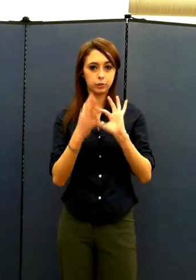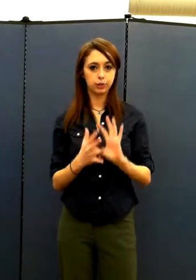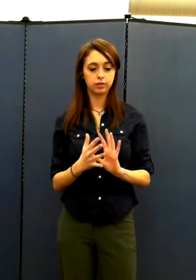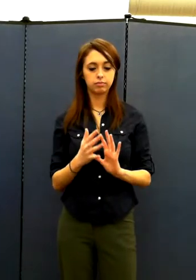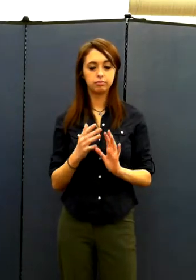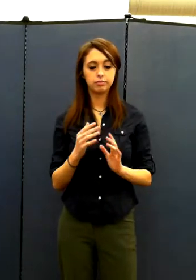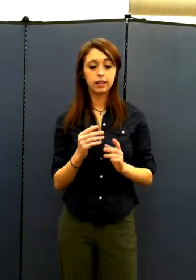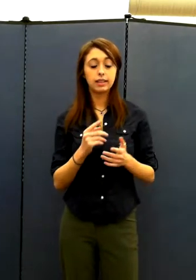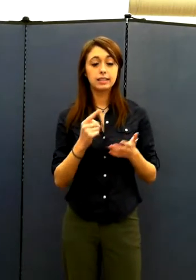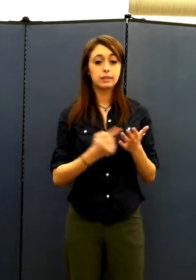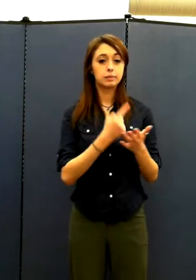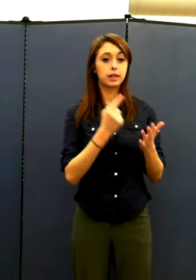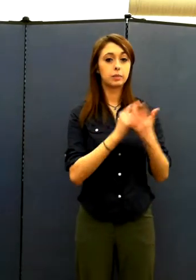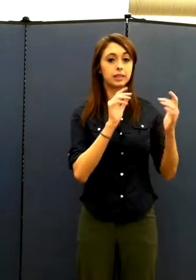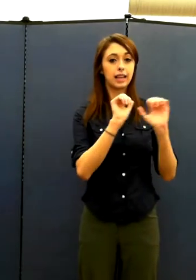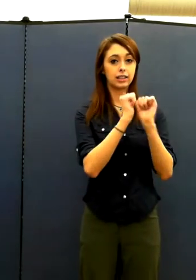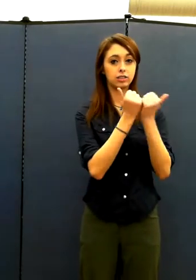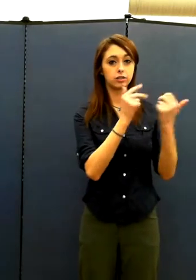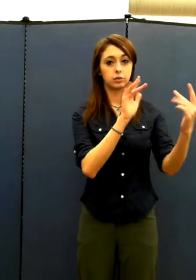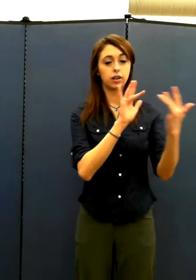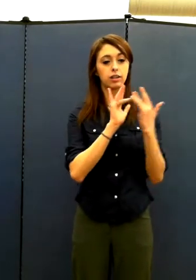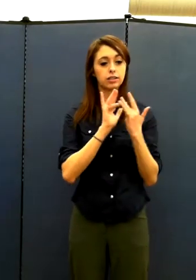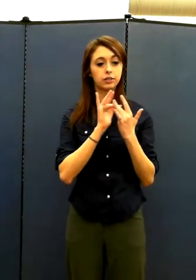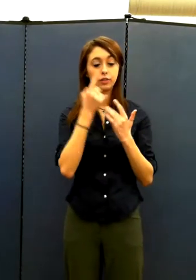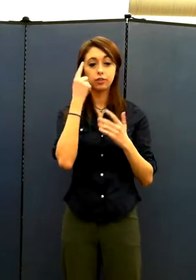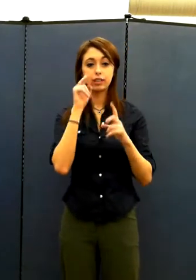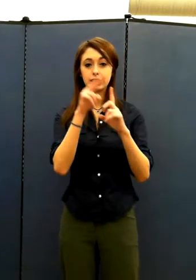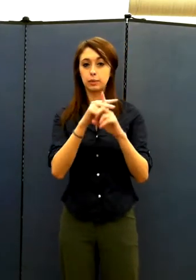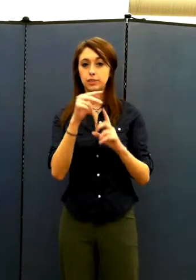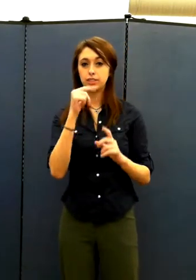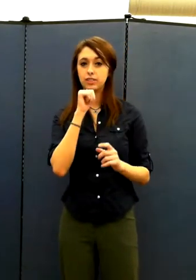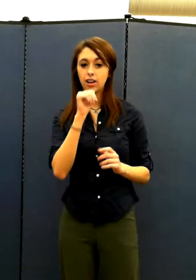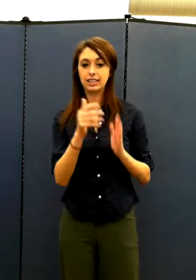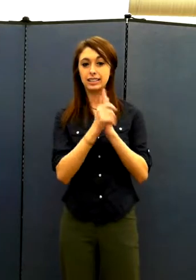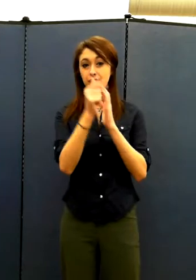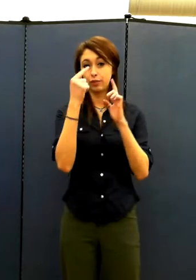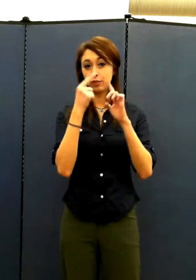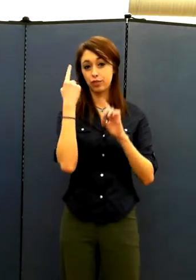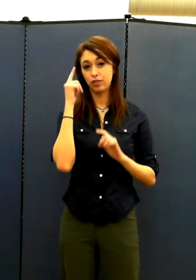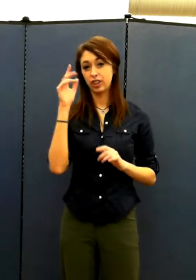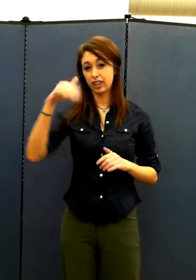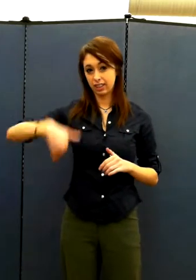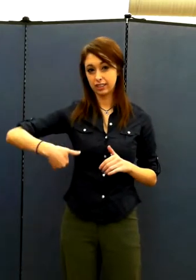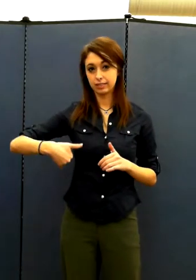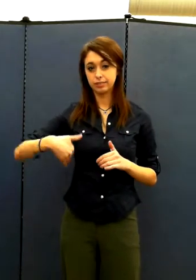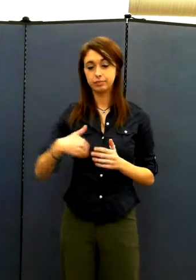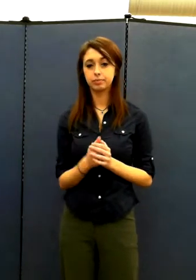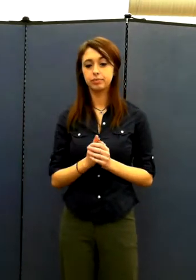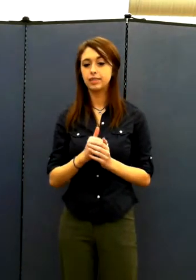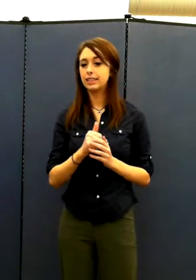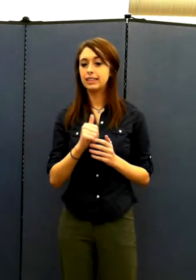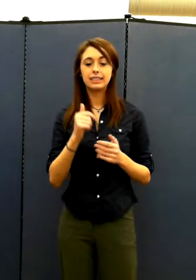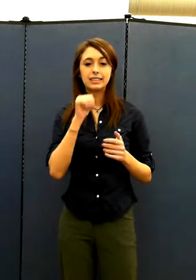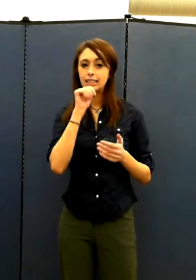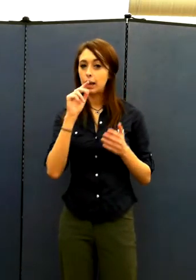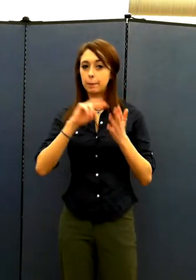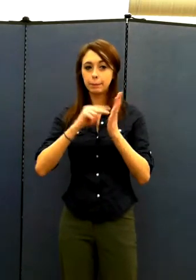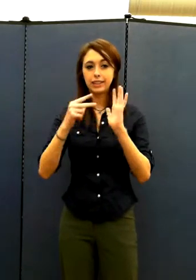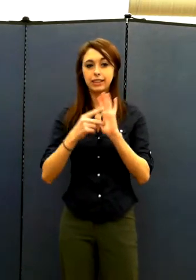you for assignments that you are not skilled for yet. That does not mean you were an awful interpreter, and that does not mean you should have